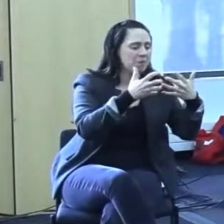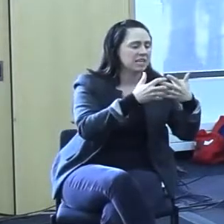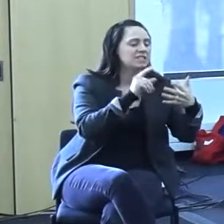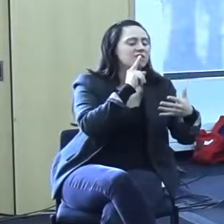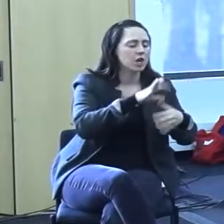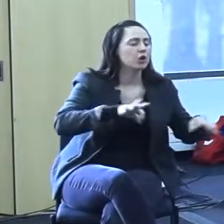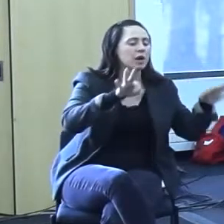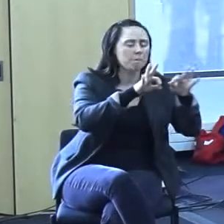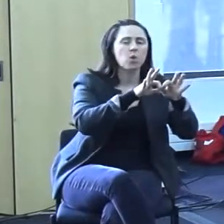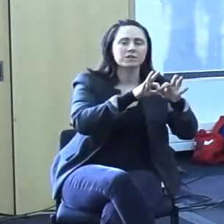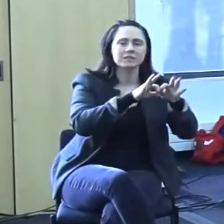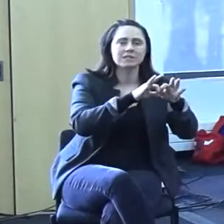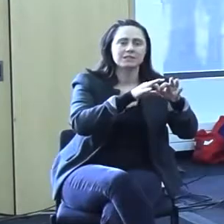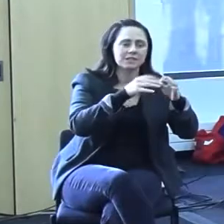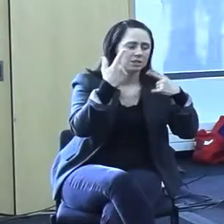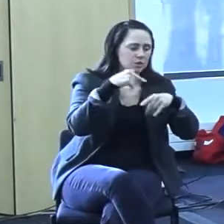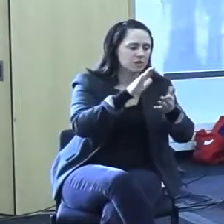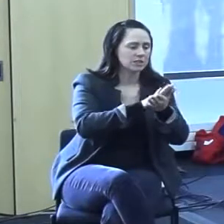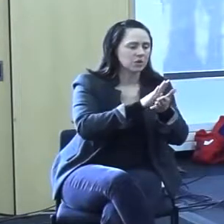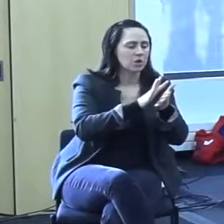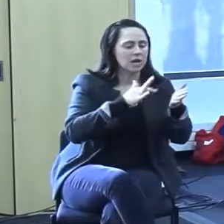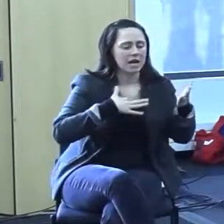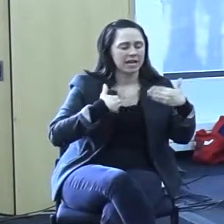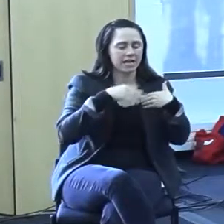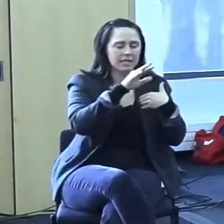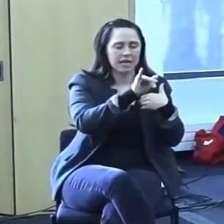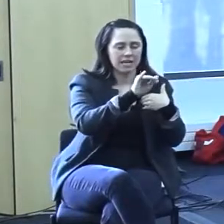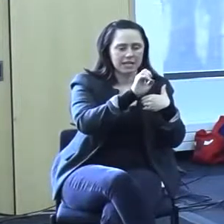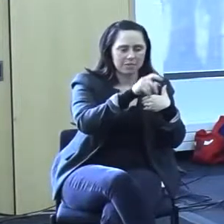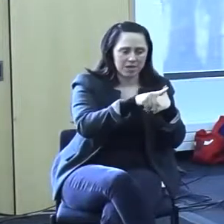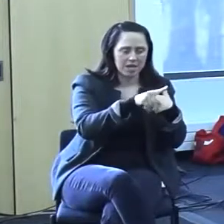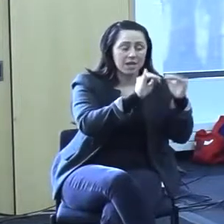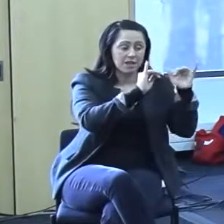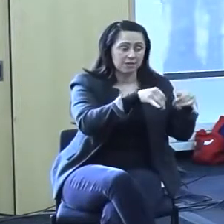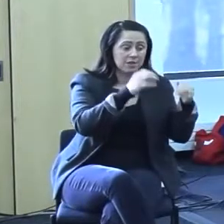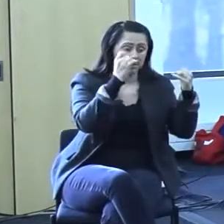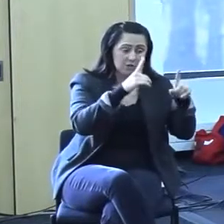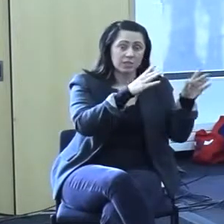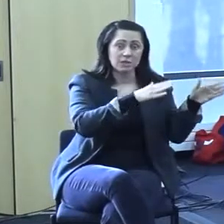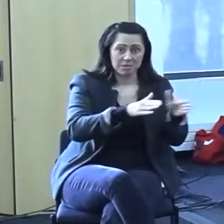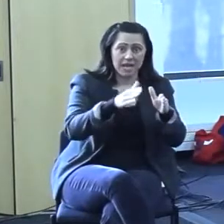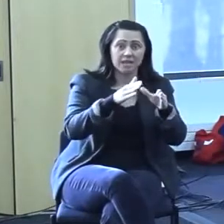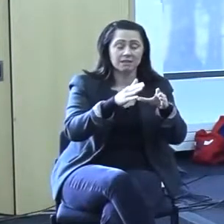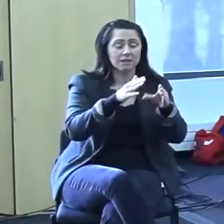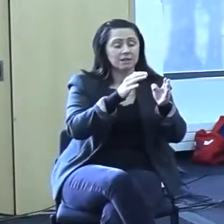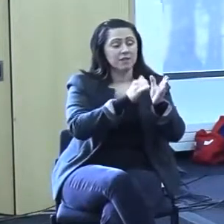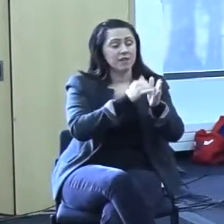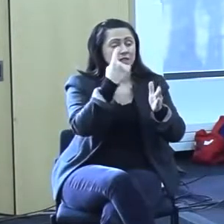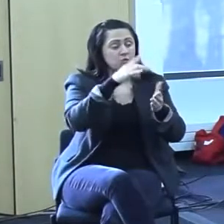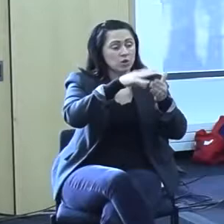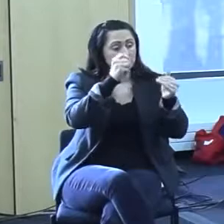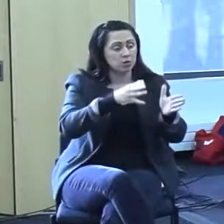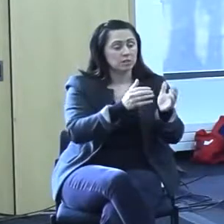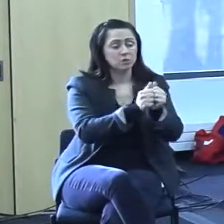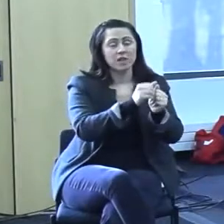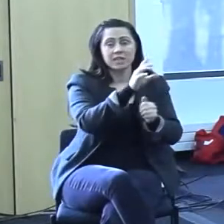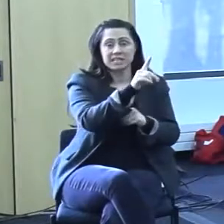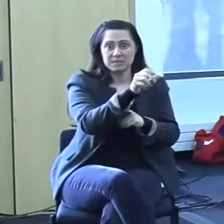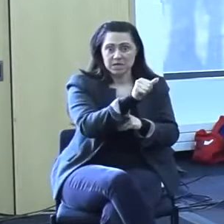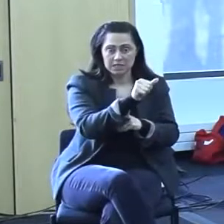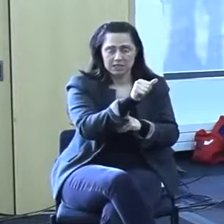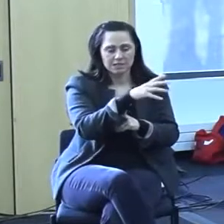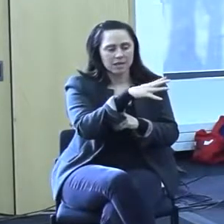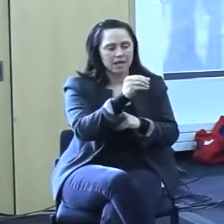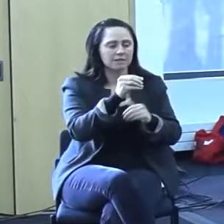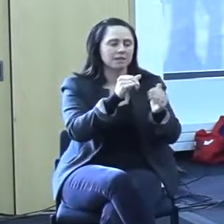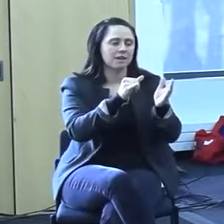very important throughout school. I had an IEP, which is Individualized Education Plan, which is for students with disabilities, and